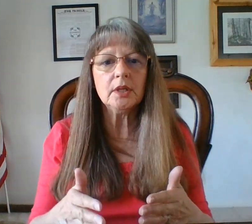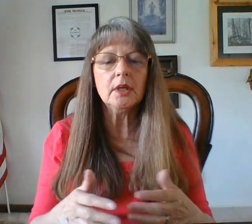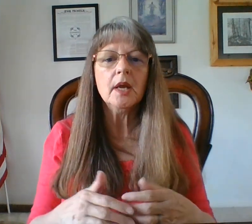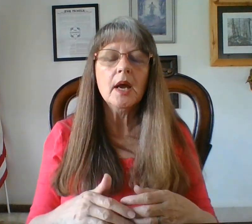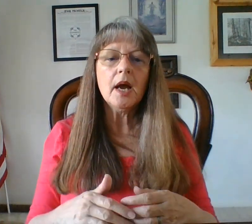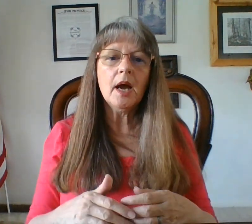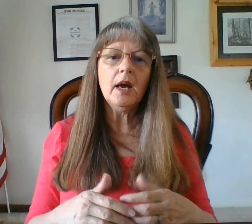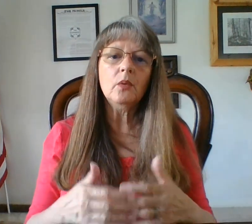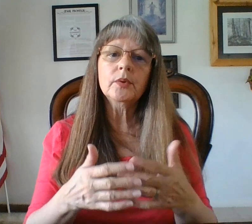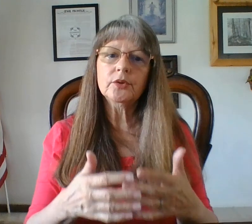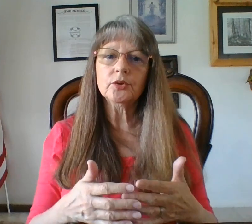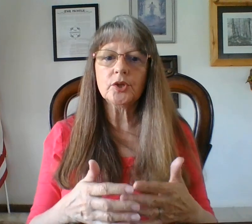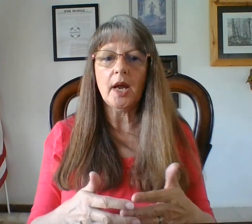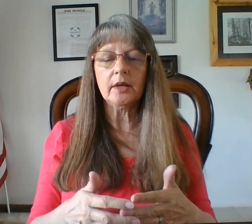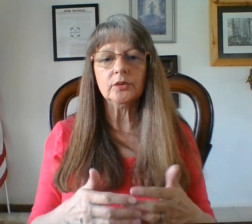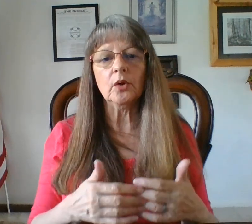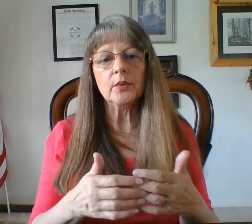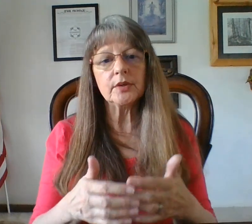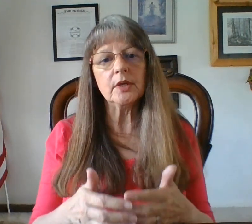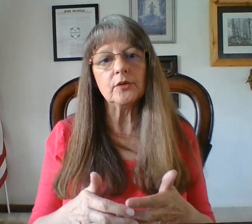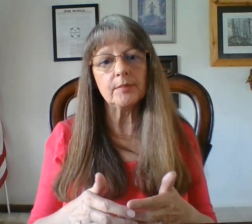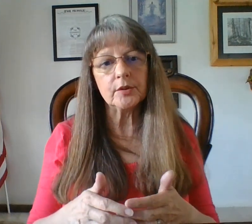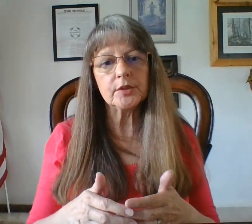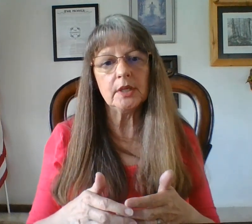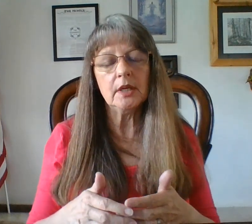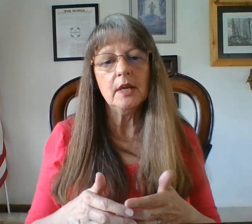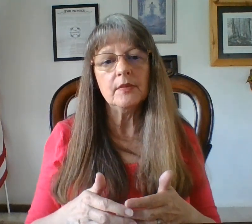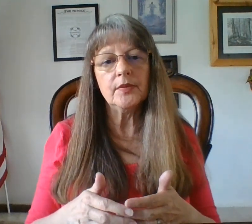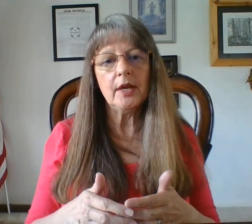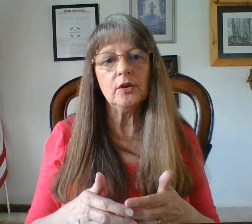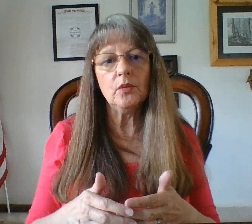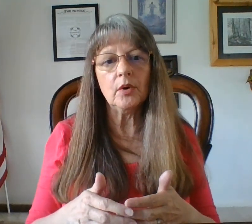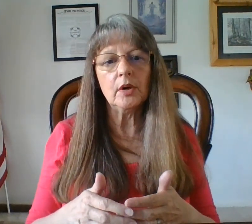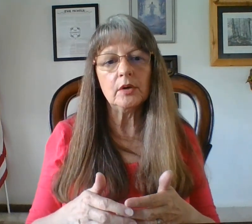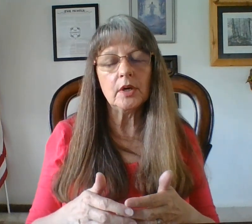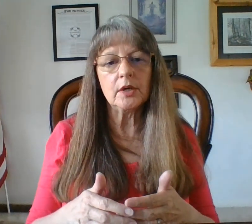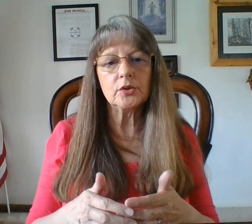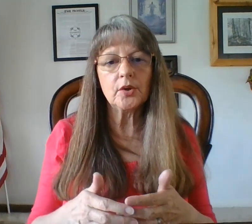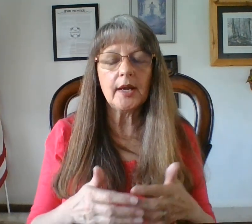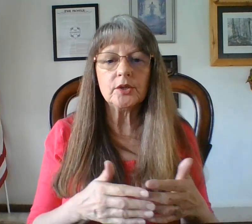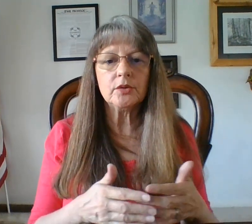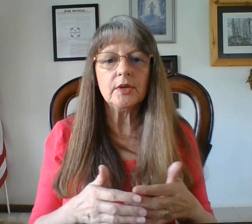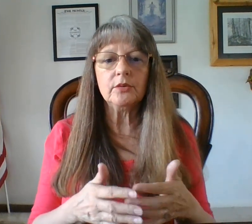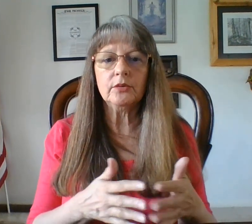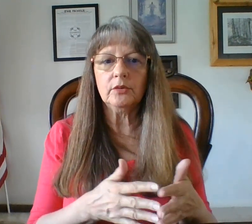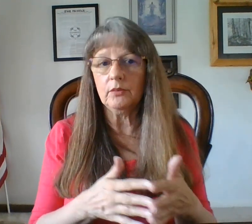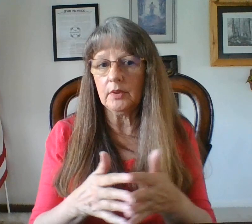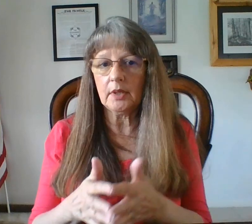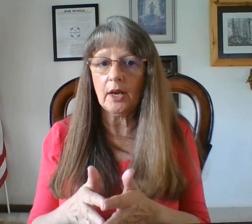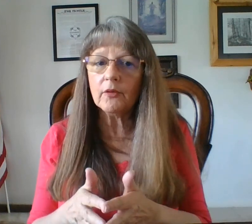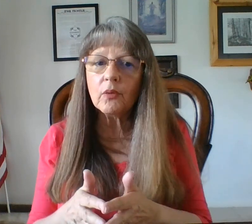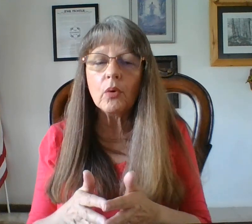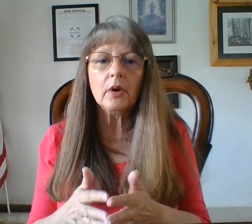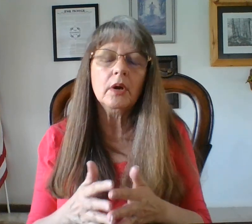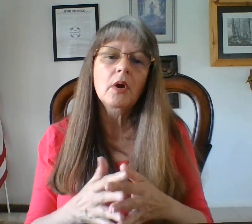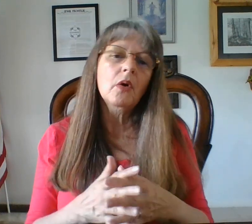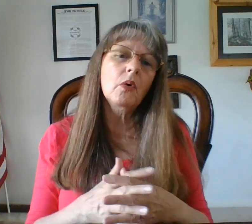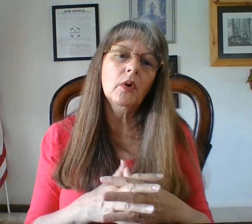communication with your child or with another person that you are trying to either you care for